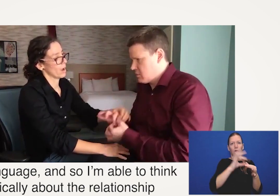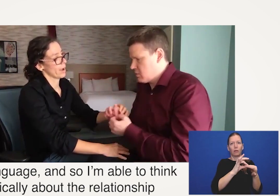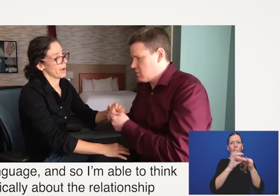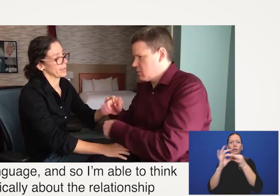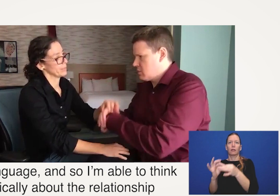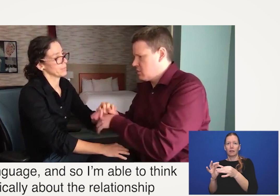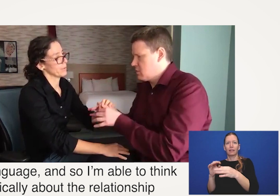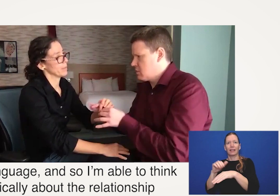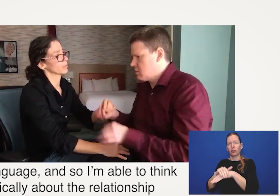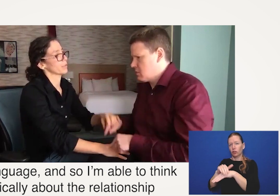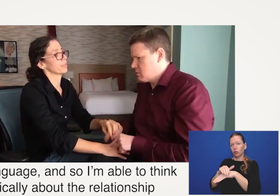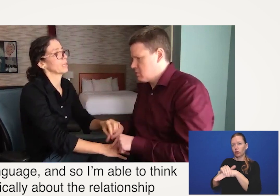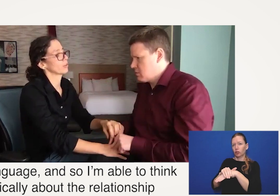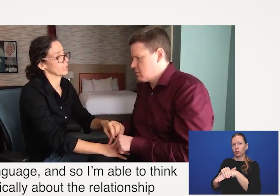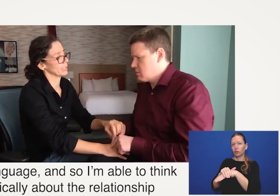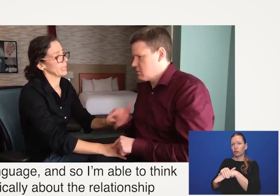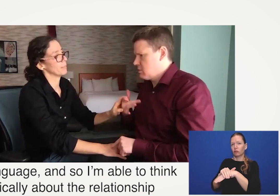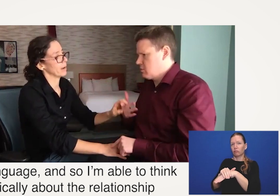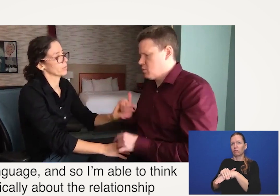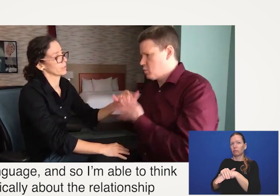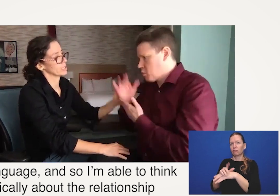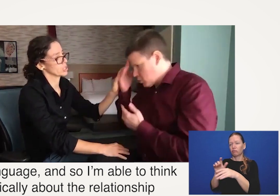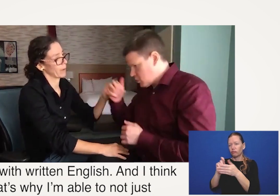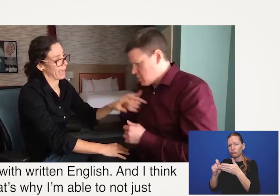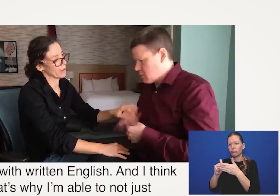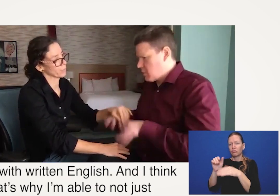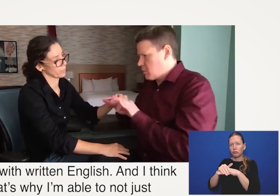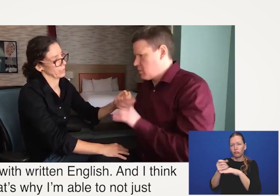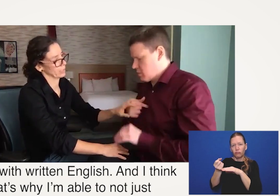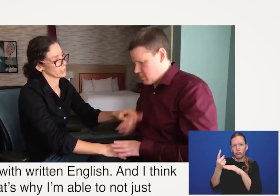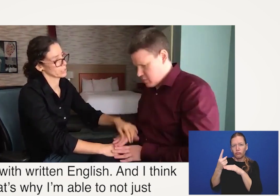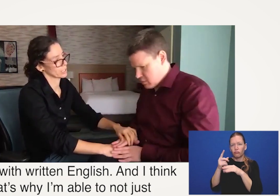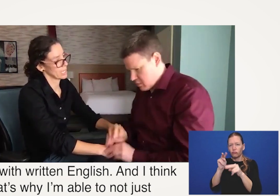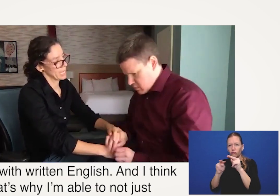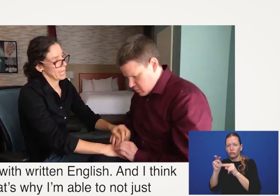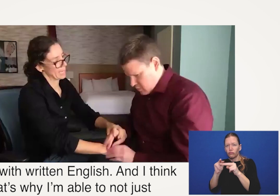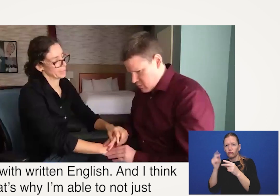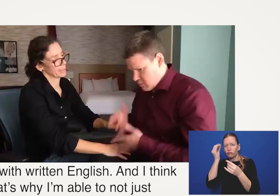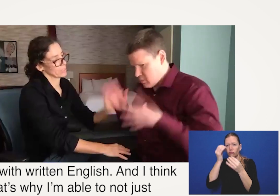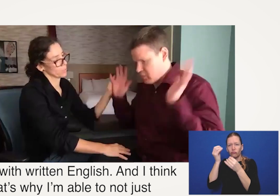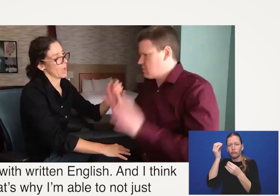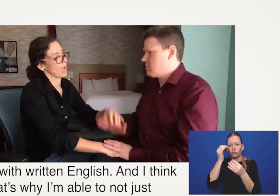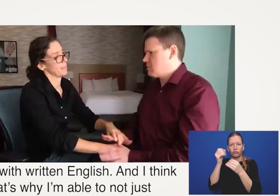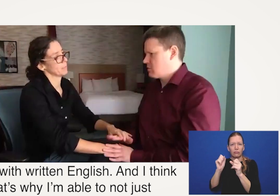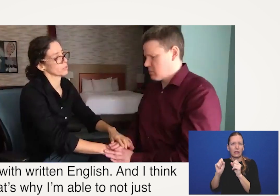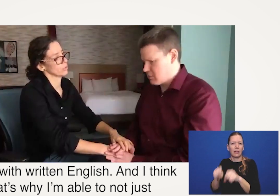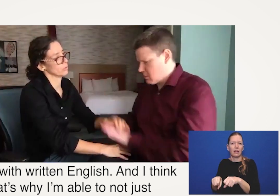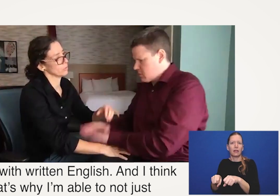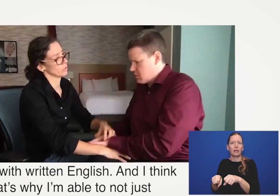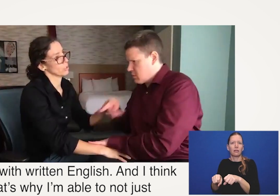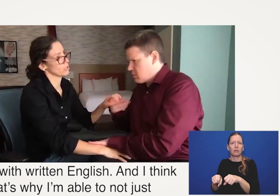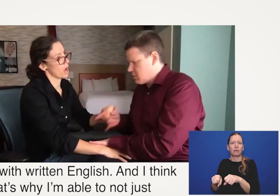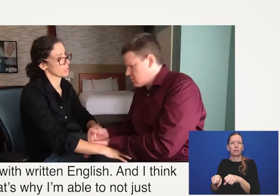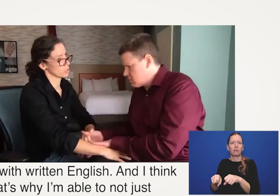so I am able to think critically about the relationship I have with written English. And I think that's why I'm able